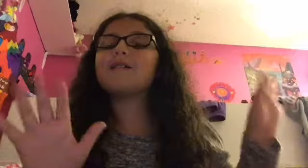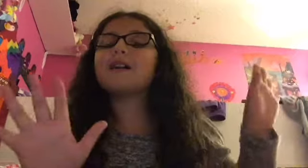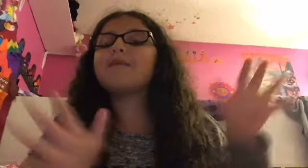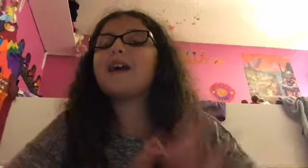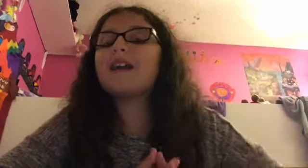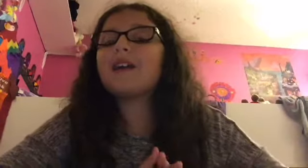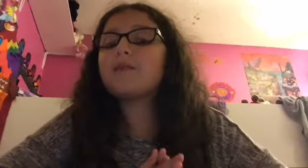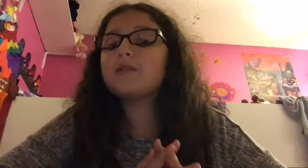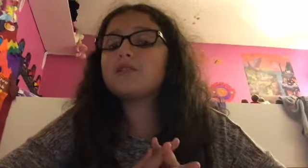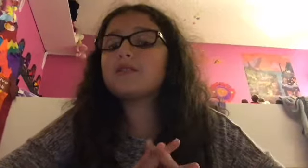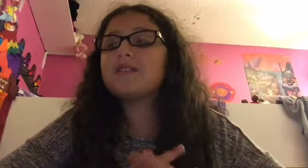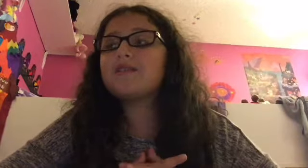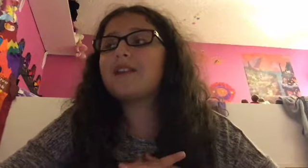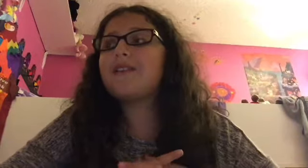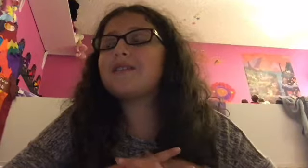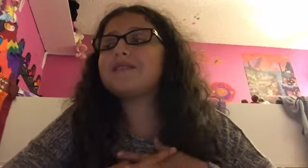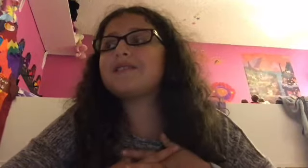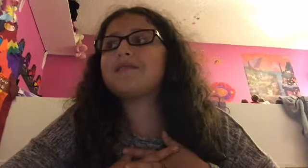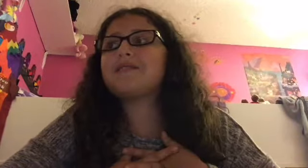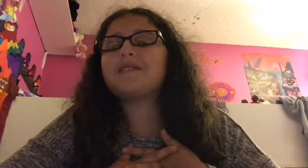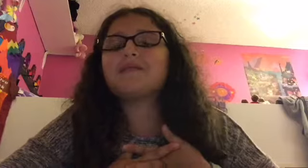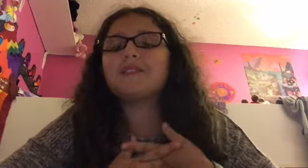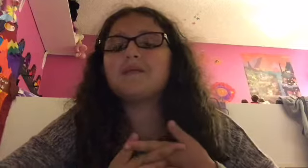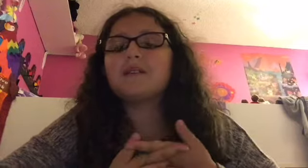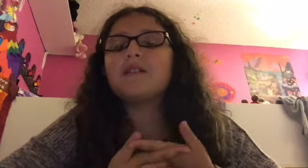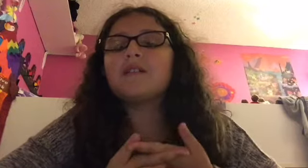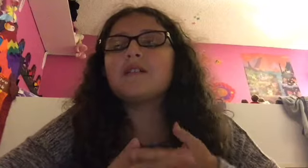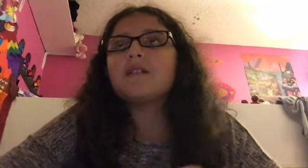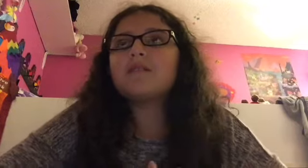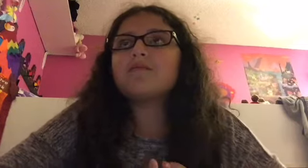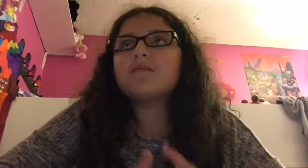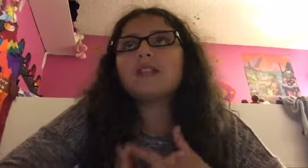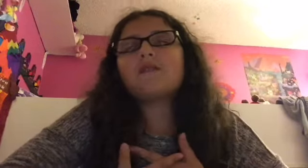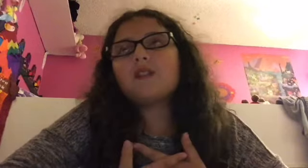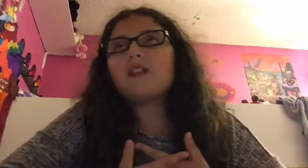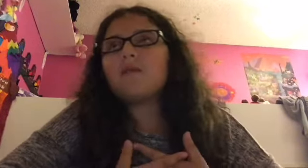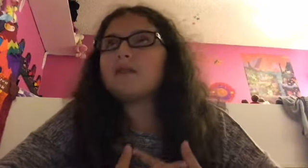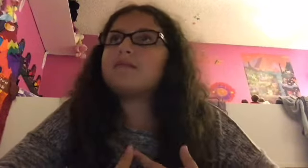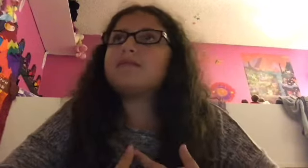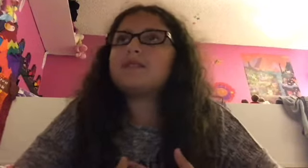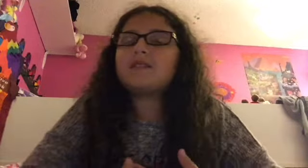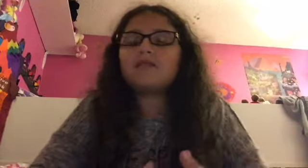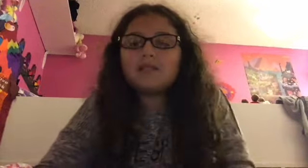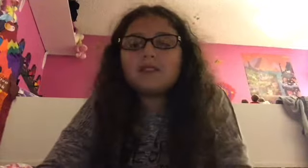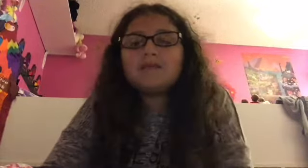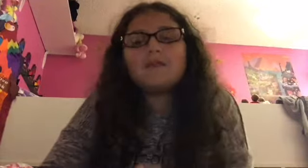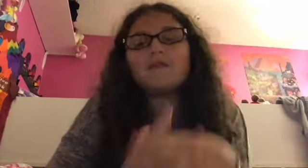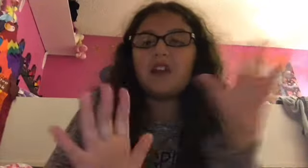Okay, bye. I hope you enjoyed this video. It's not even a video, but it's a video, but it's not really fun.